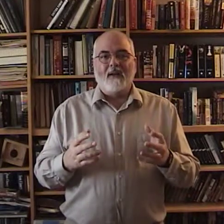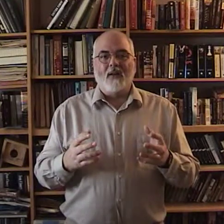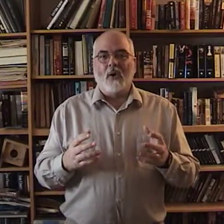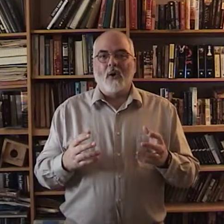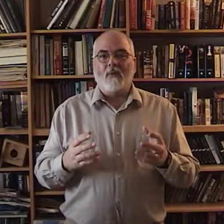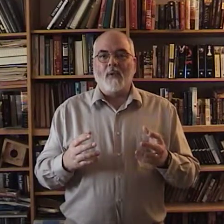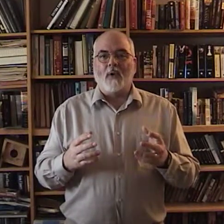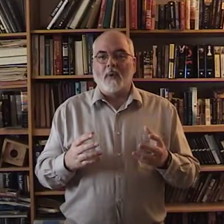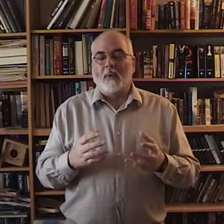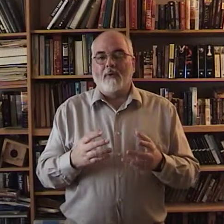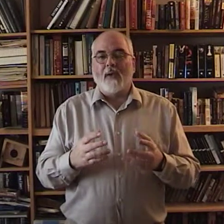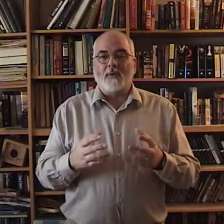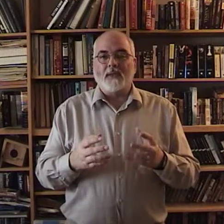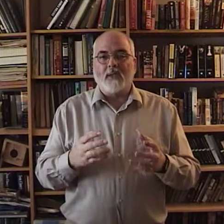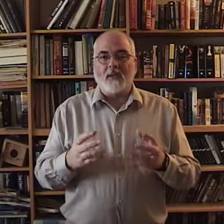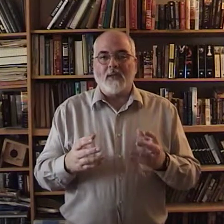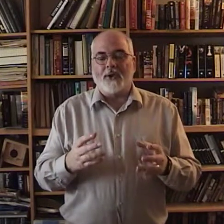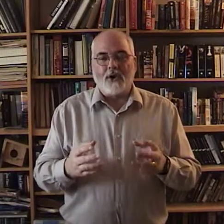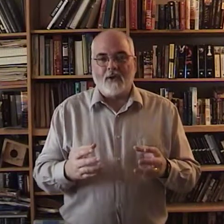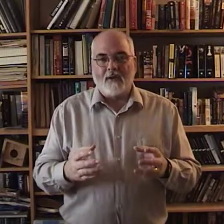you know, if we talk really, really fast, we can still understand each other.